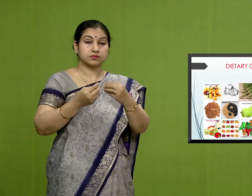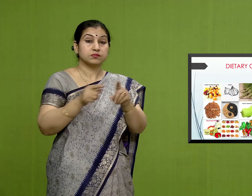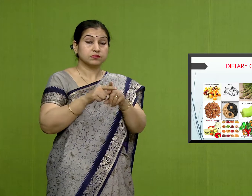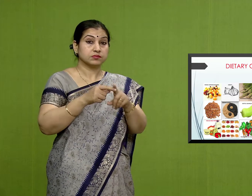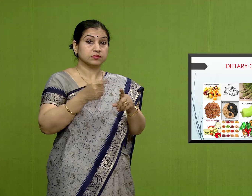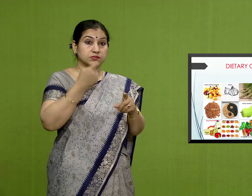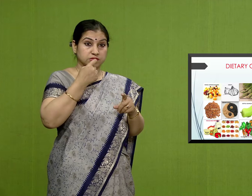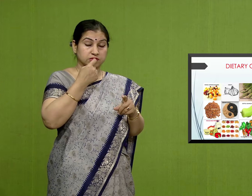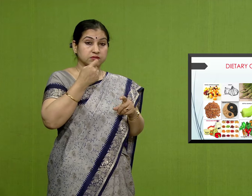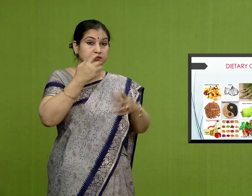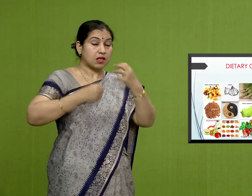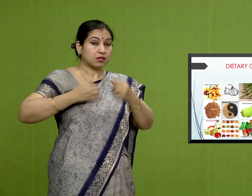milk for the baby.